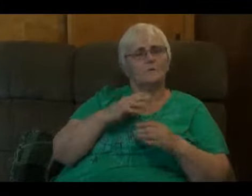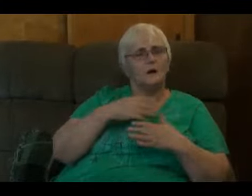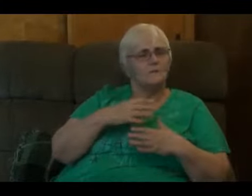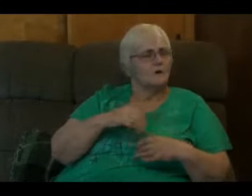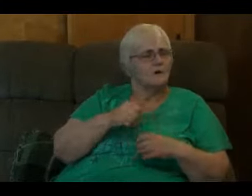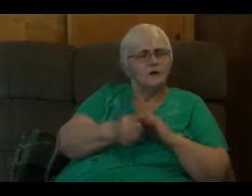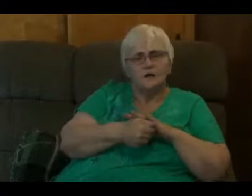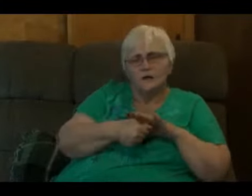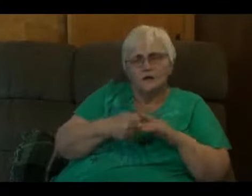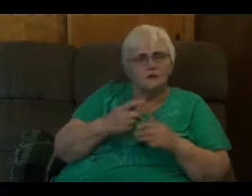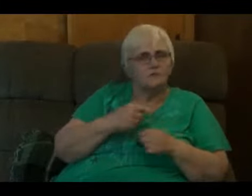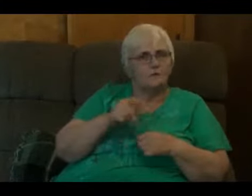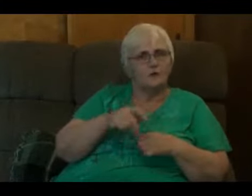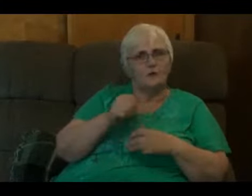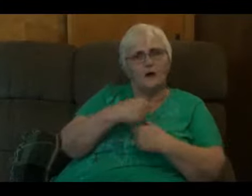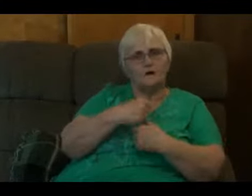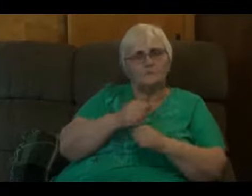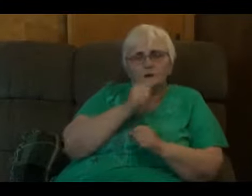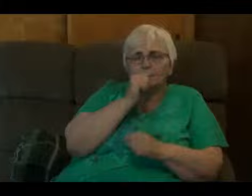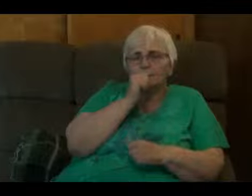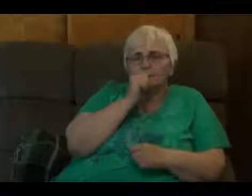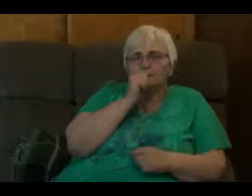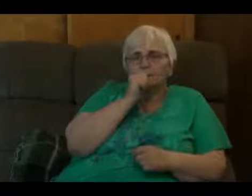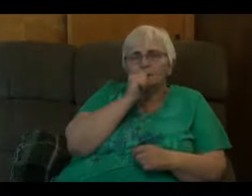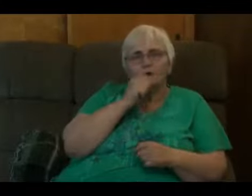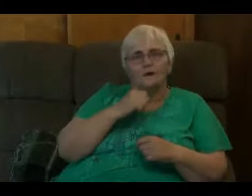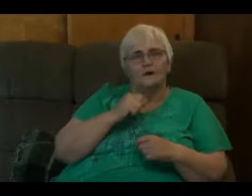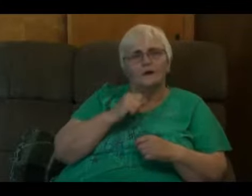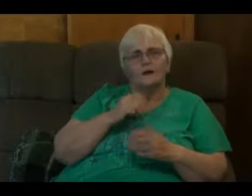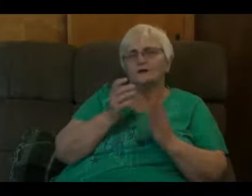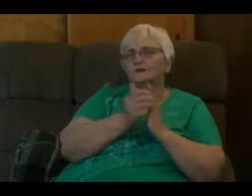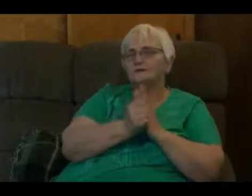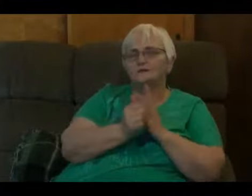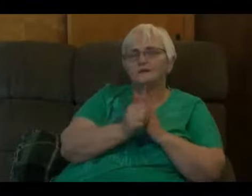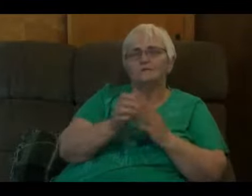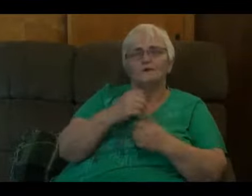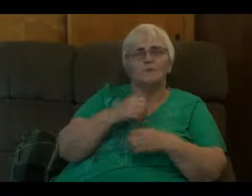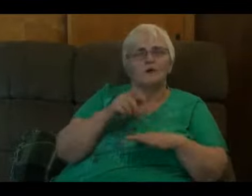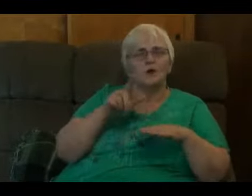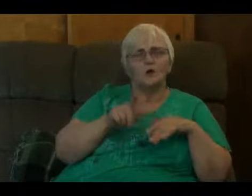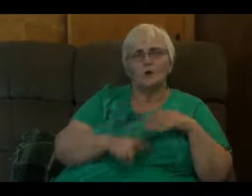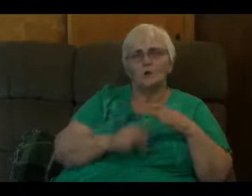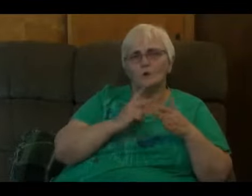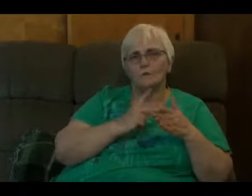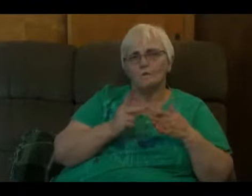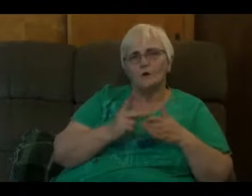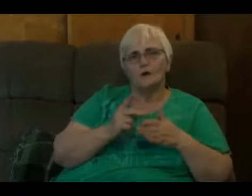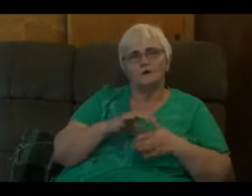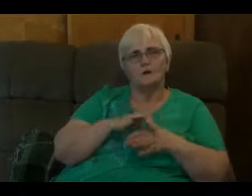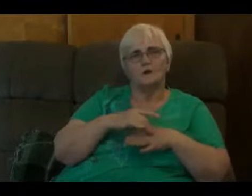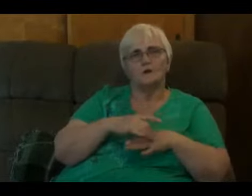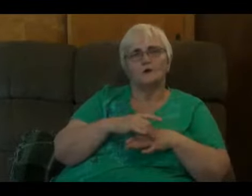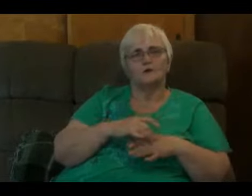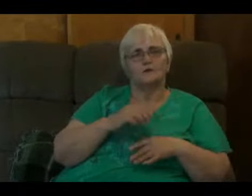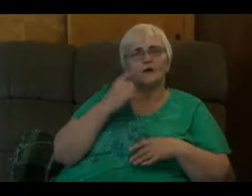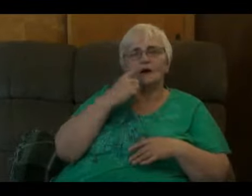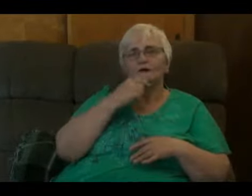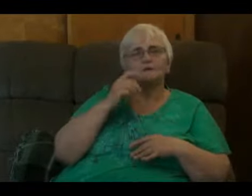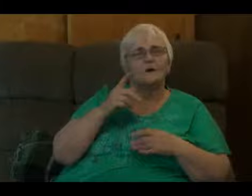You when I was made in secret and skillfully wrought in the lowest parts of the earth. Your eyes saw my substance